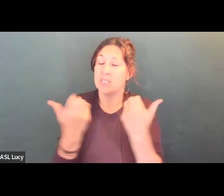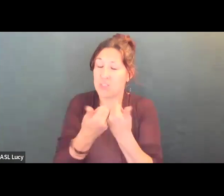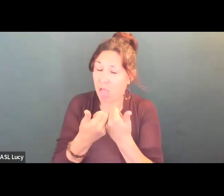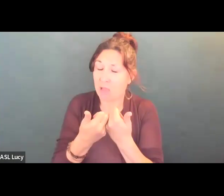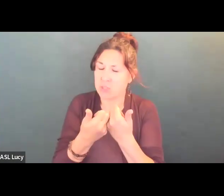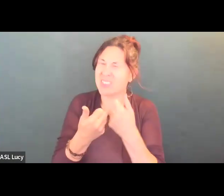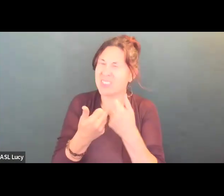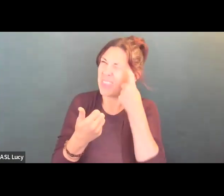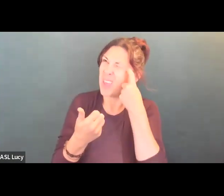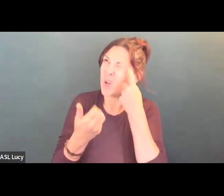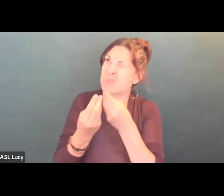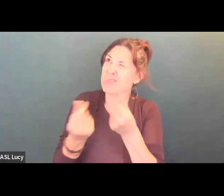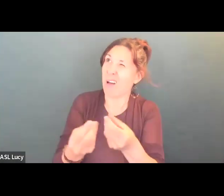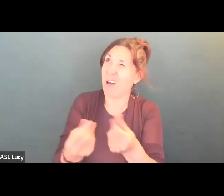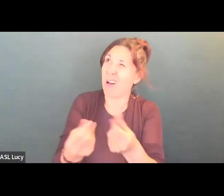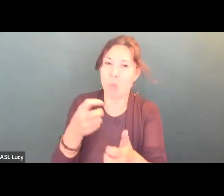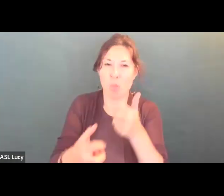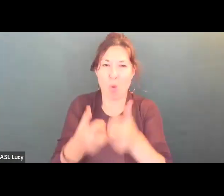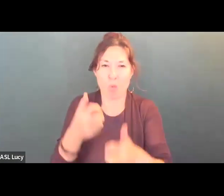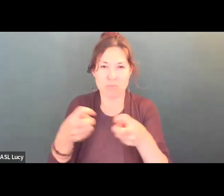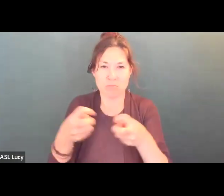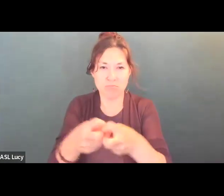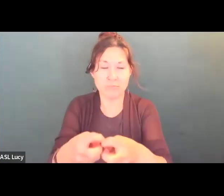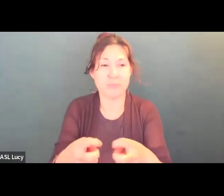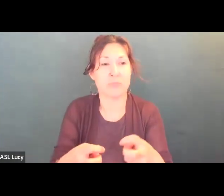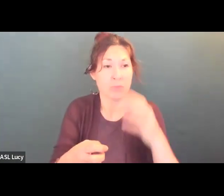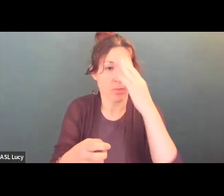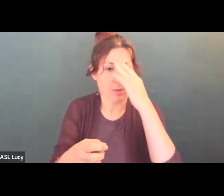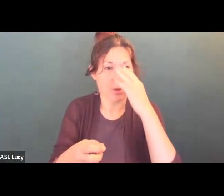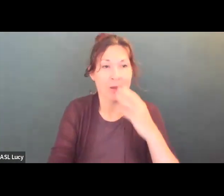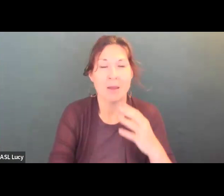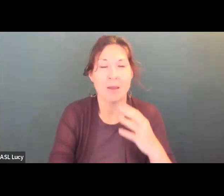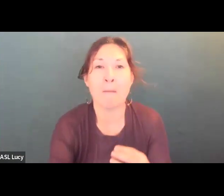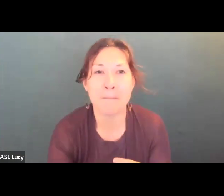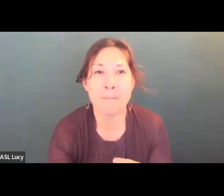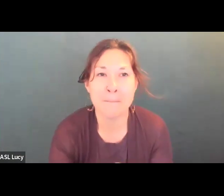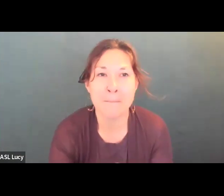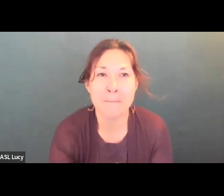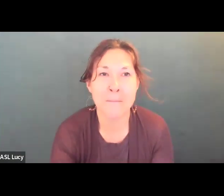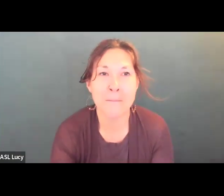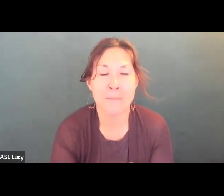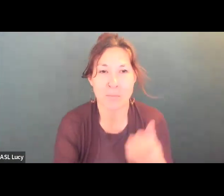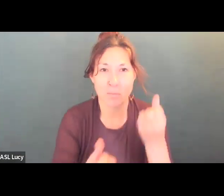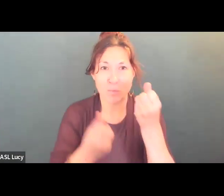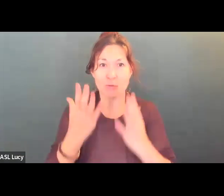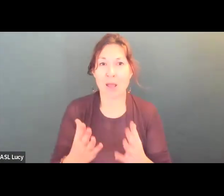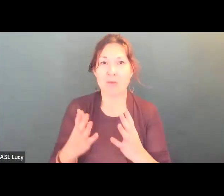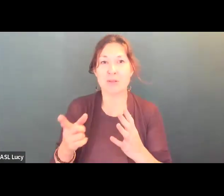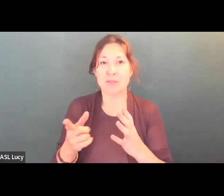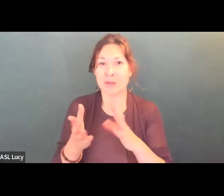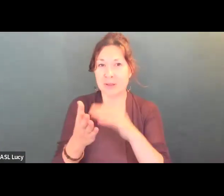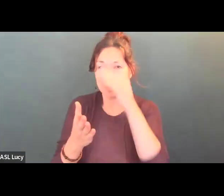resolved. I think, secondly, with the drivers, just learning to use the app and learning the students. One of the things that we've